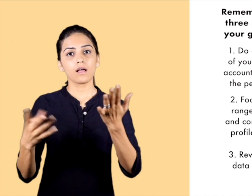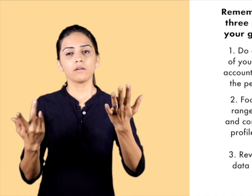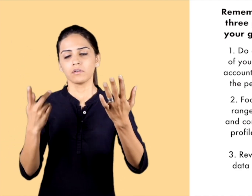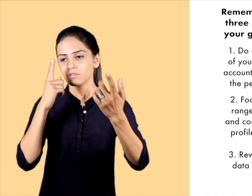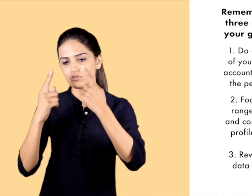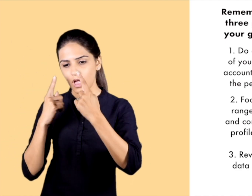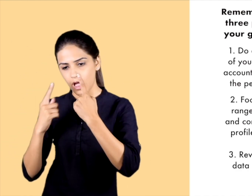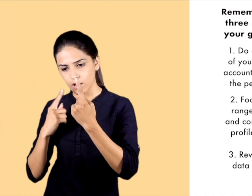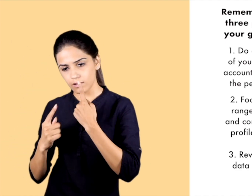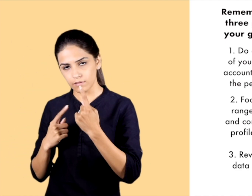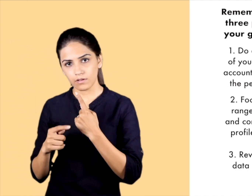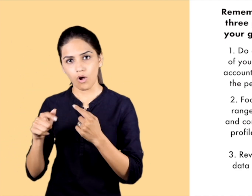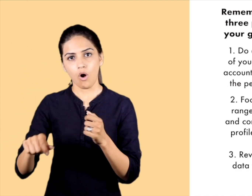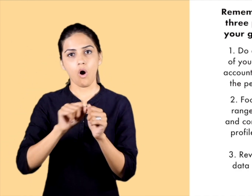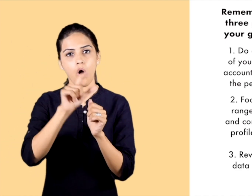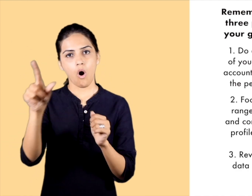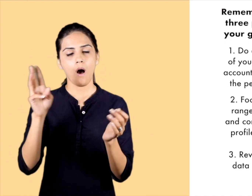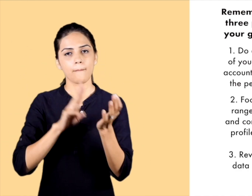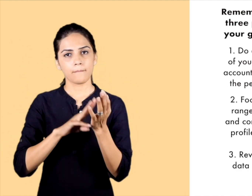your territory.